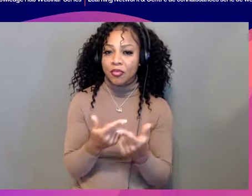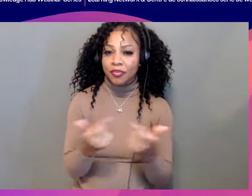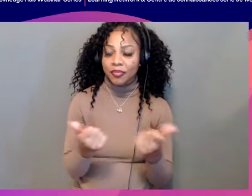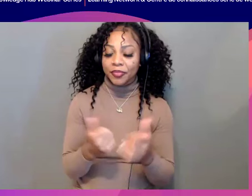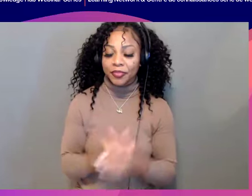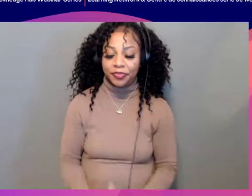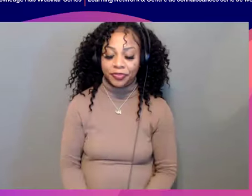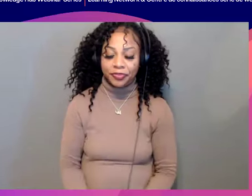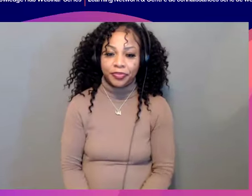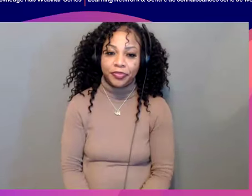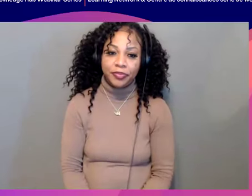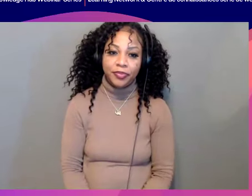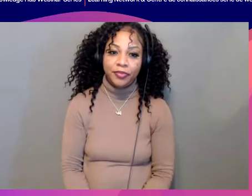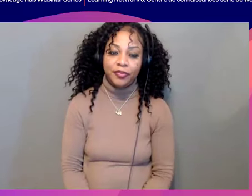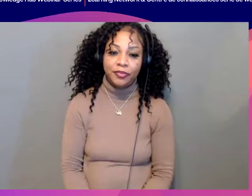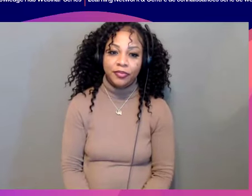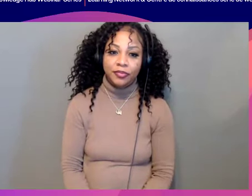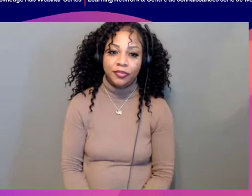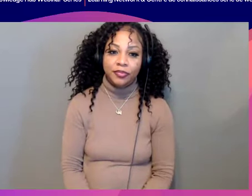Um, so we can